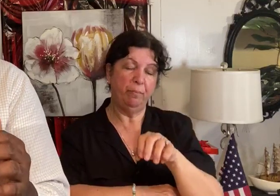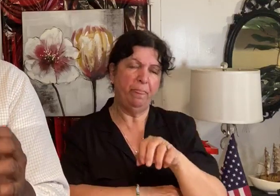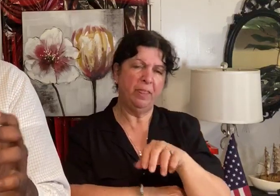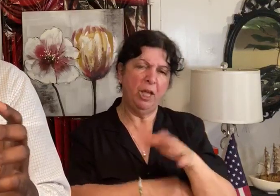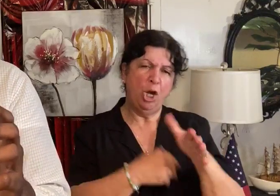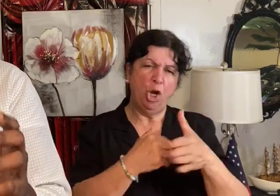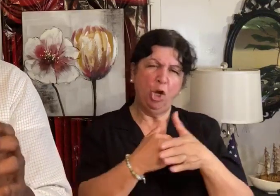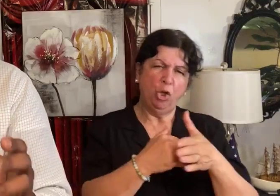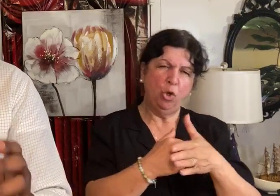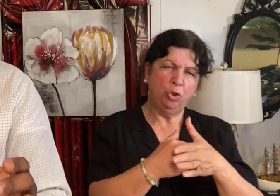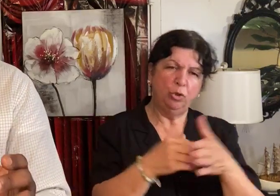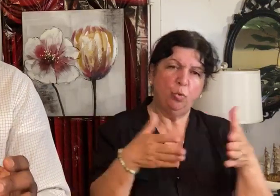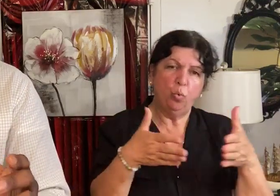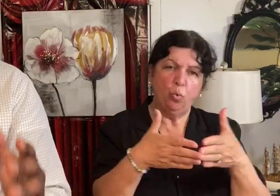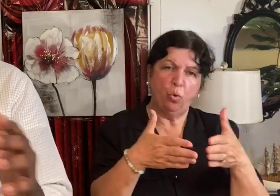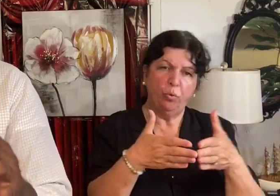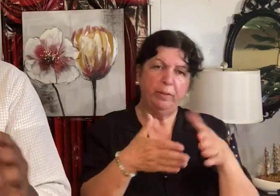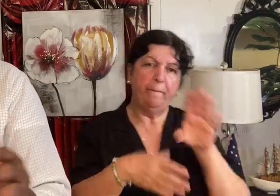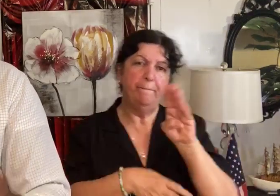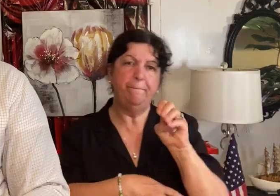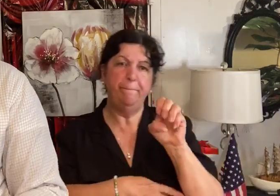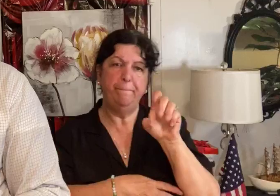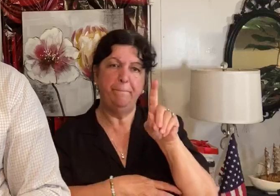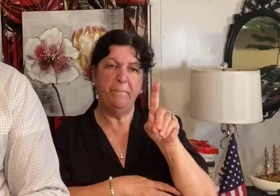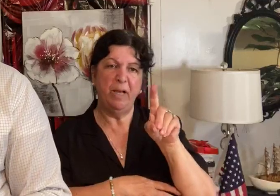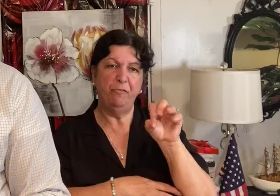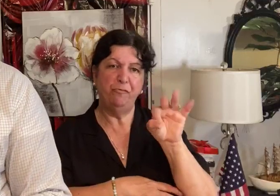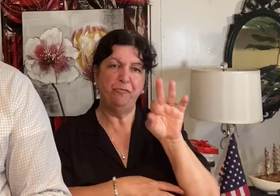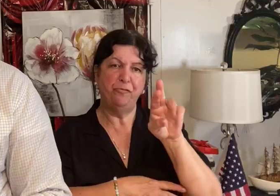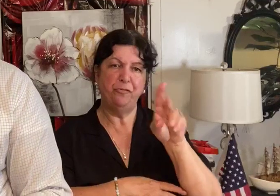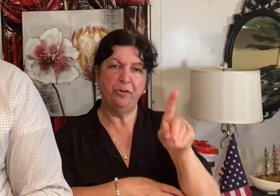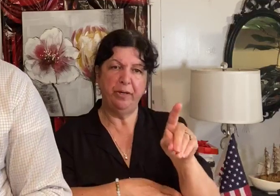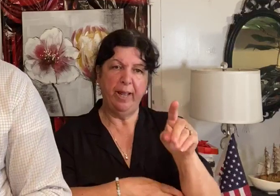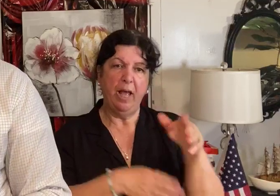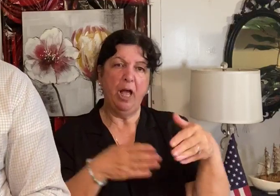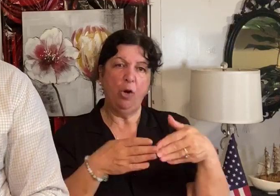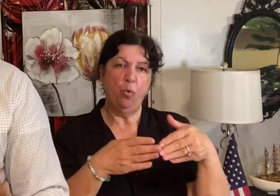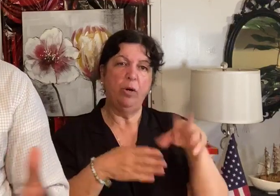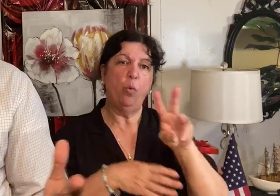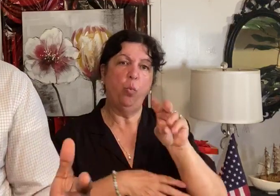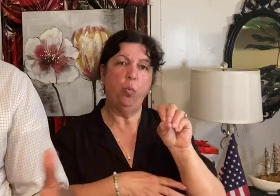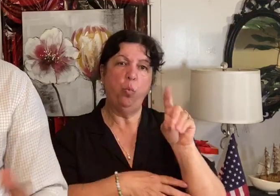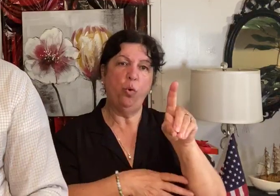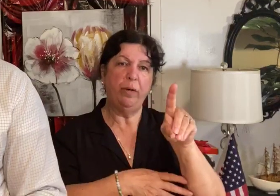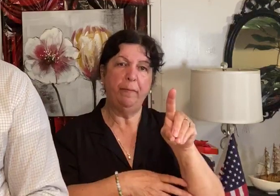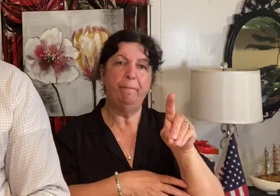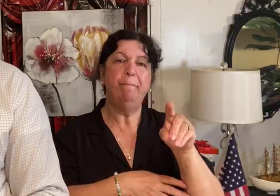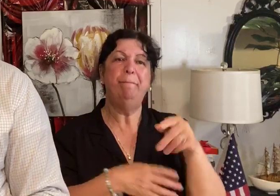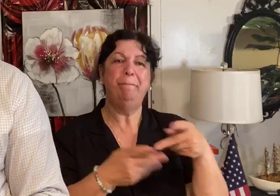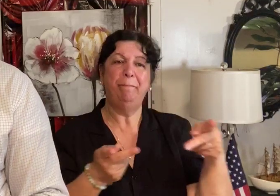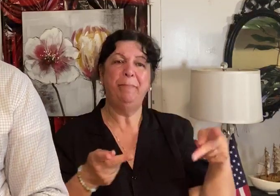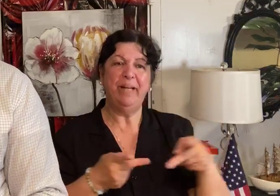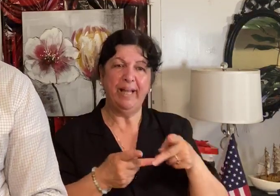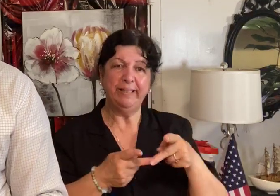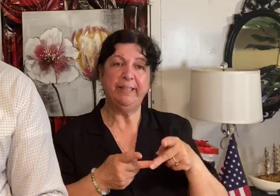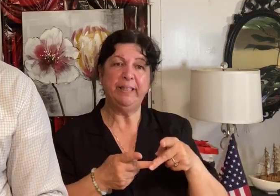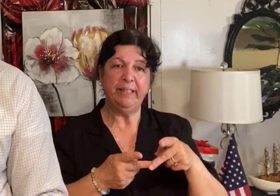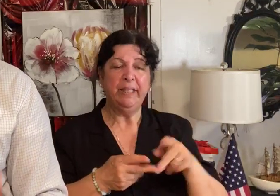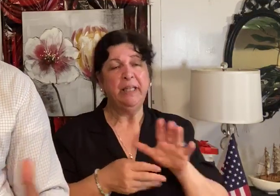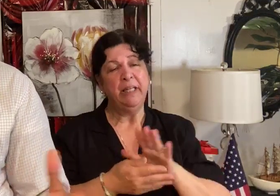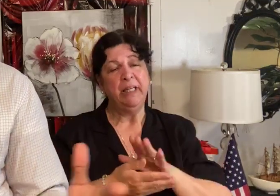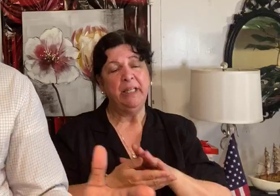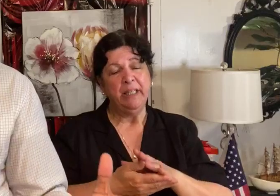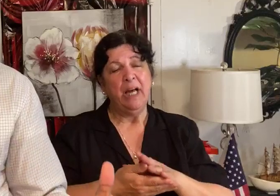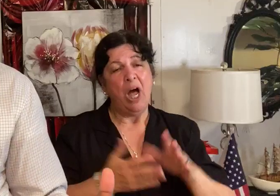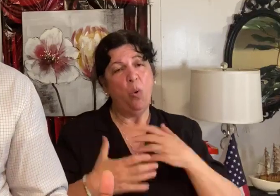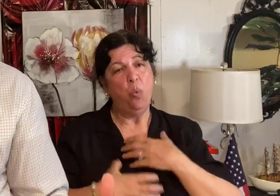It's closer to the corner at Bedford. It's between Bedford and Woods Place. It's a nice situation for the time being.